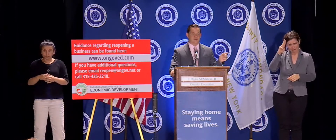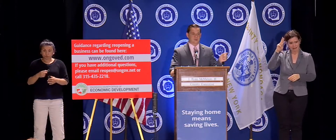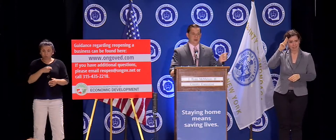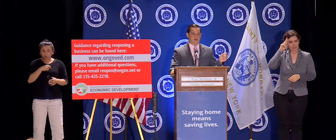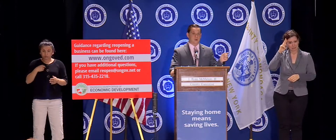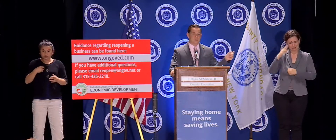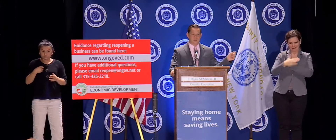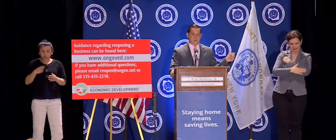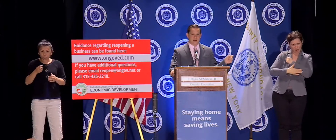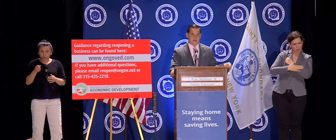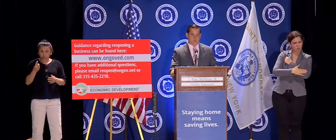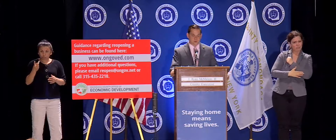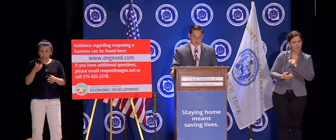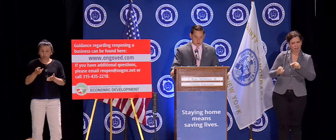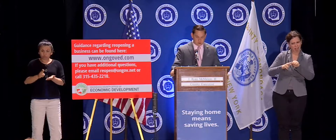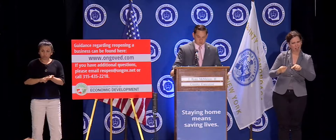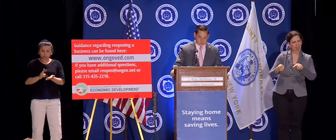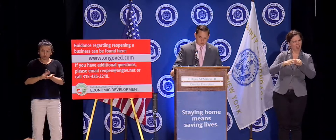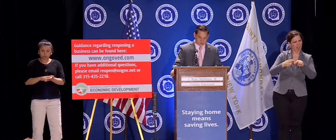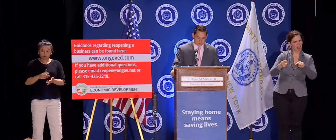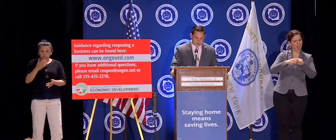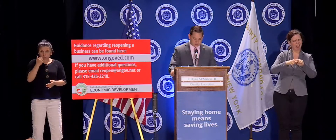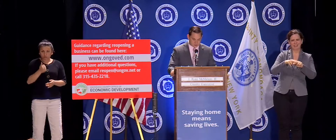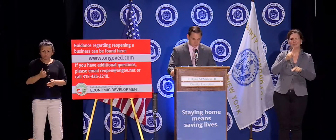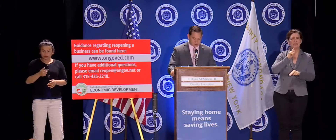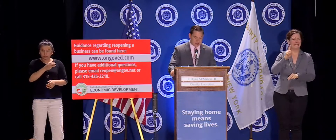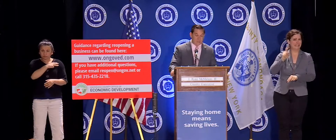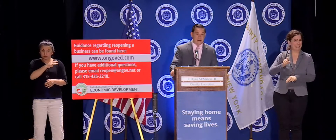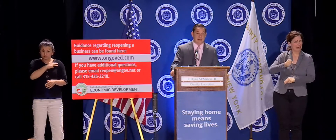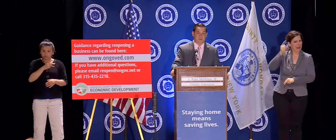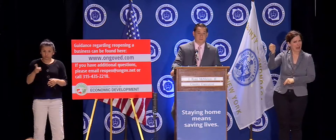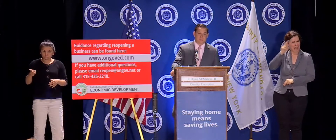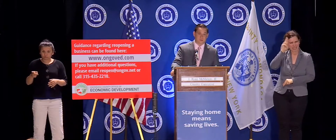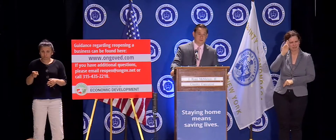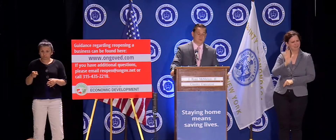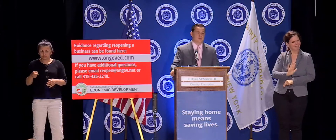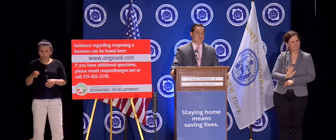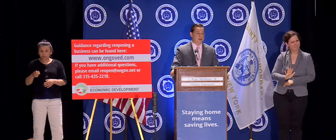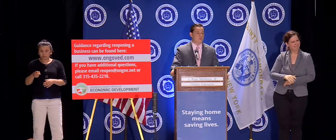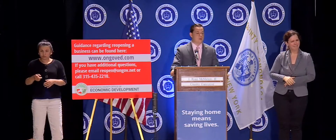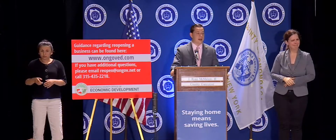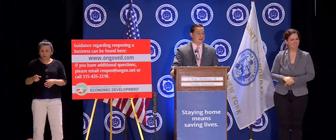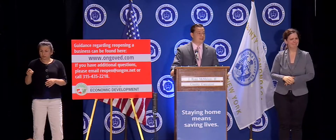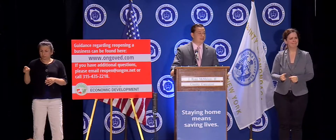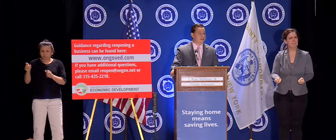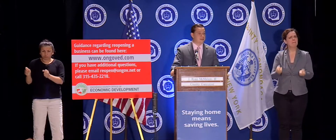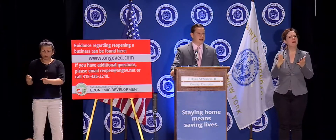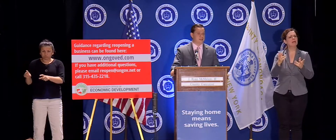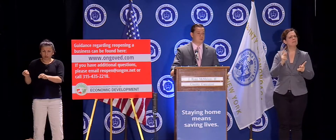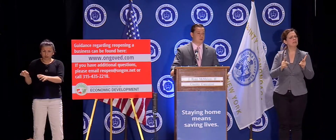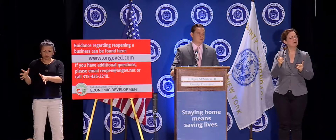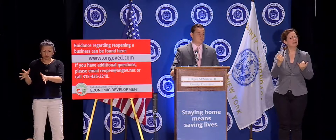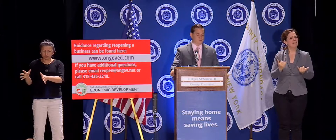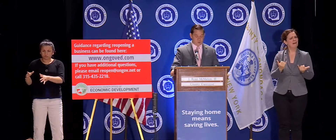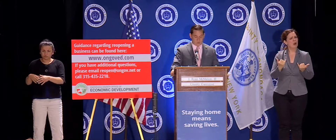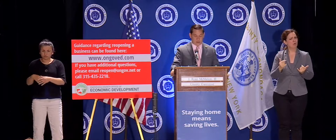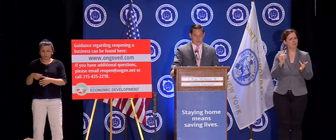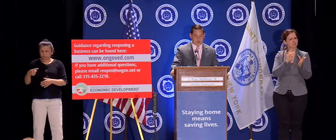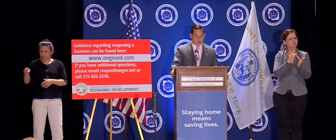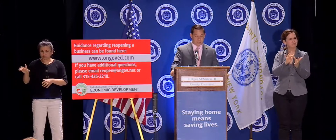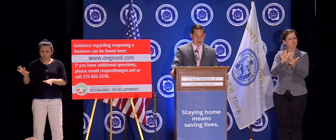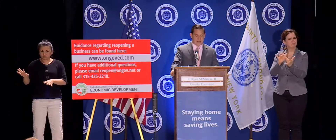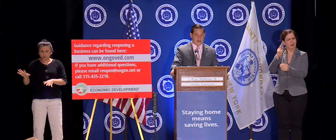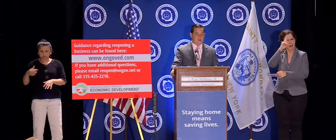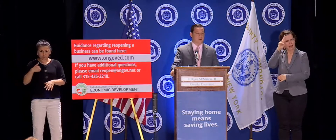are in the hospital now that don't need to be in the hospital. So the question is, how many people? Today we contacted each hospital. We